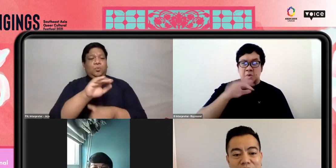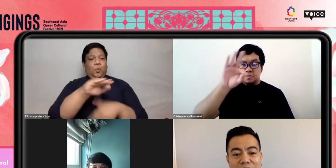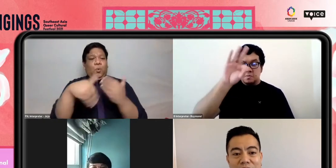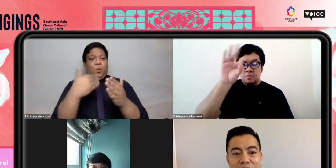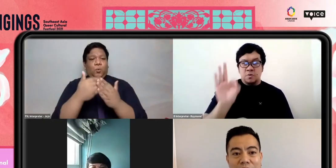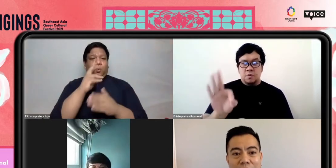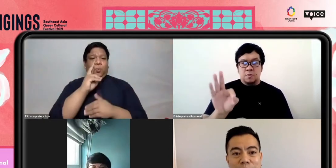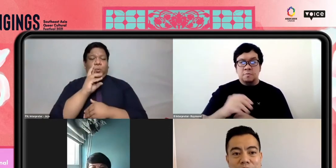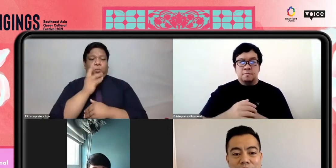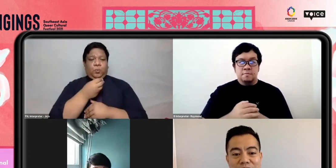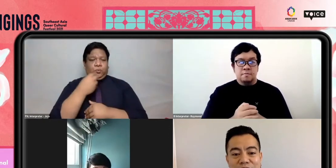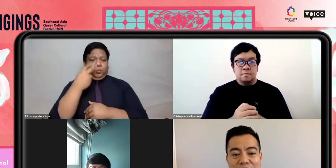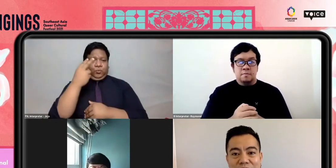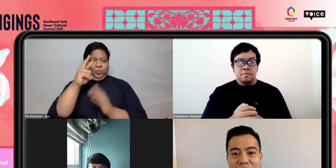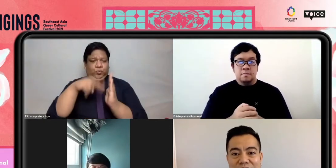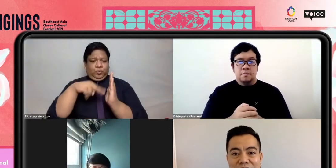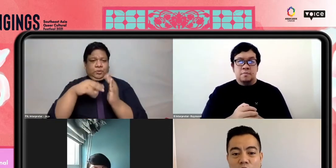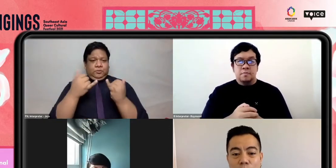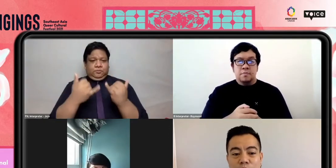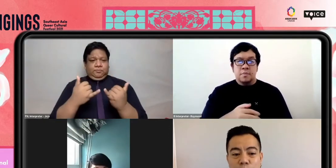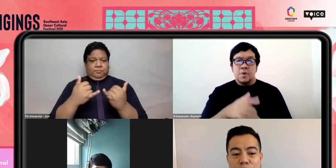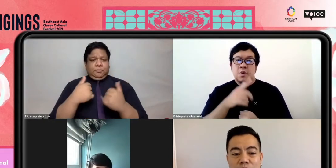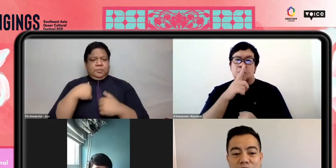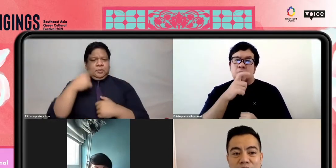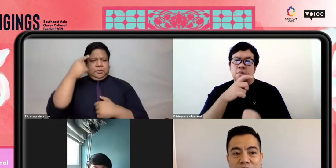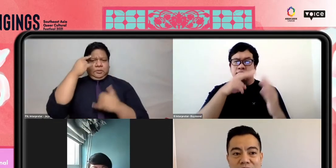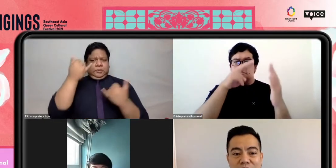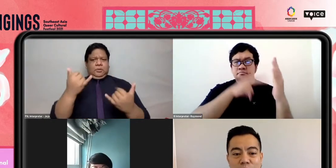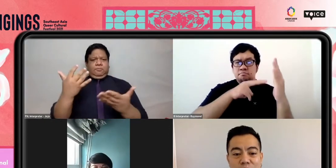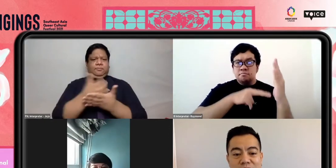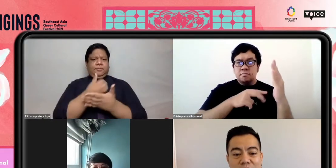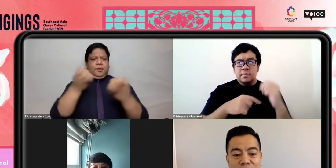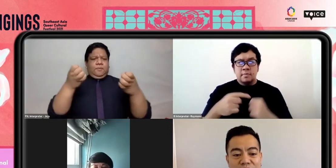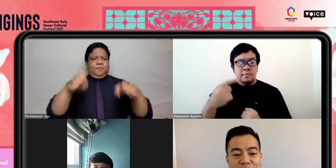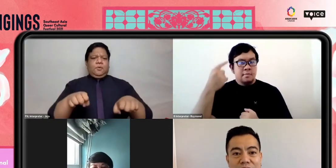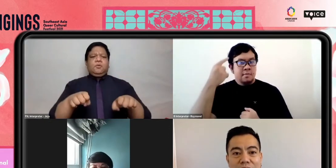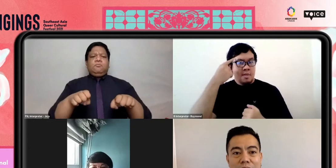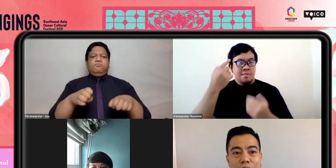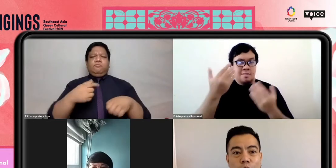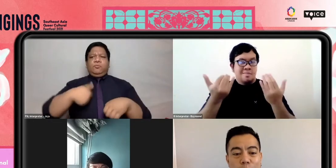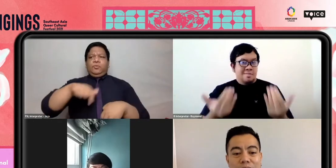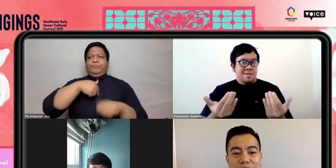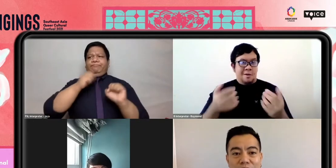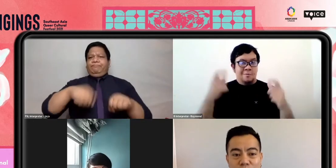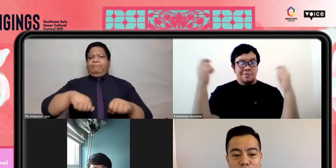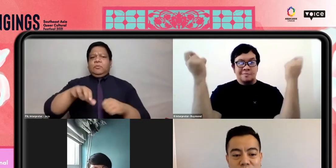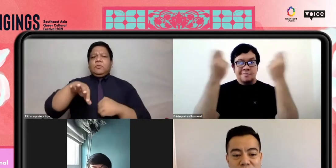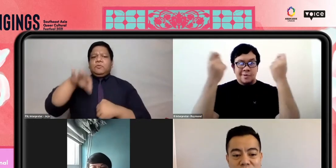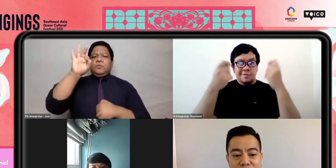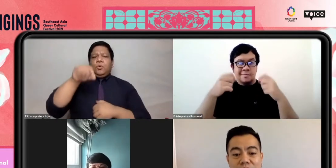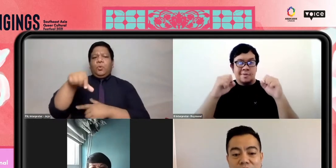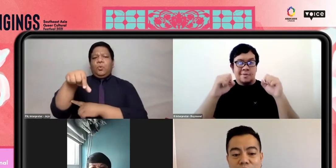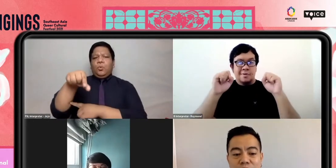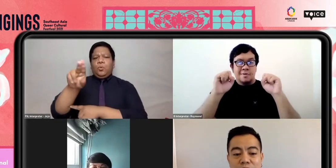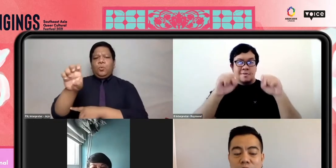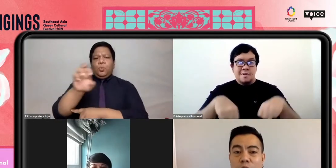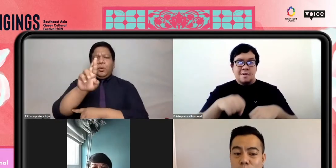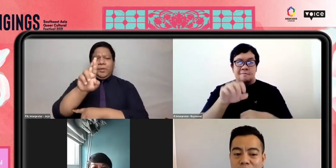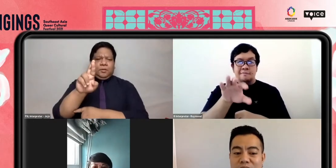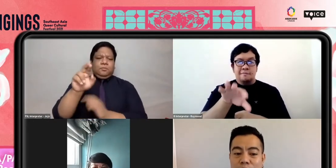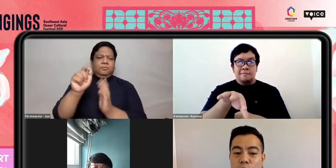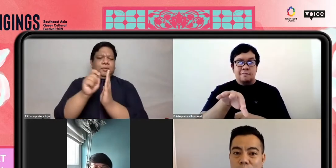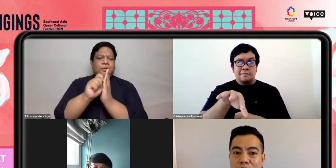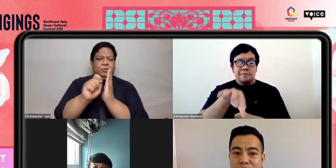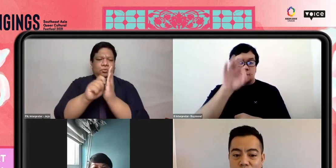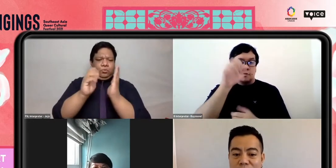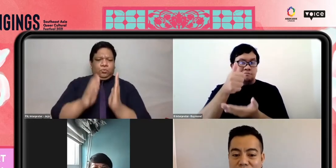today. I'm taking this event as an opportunity for us to discover queer literatures in the region or